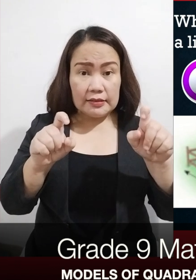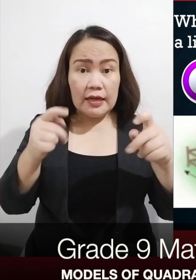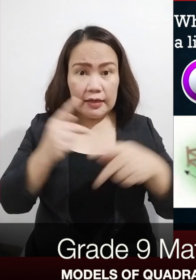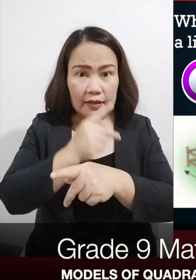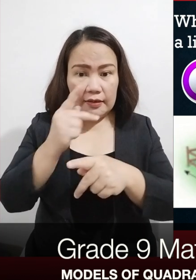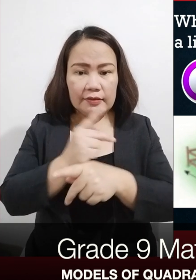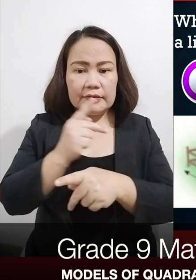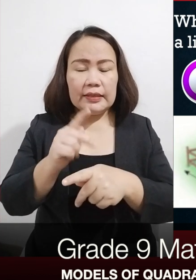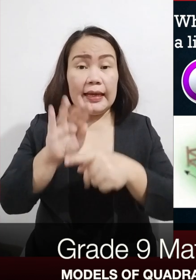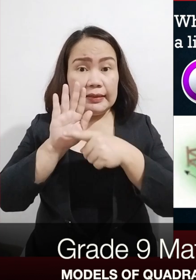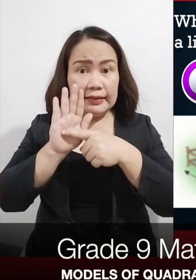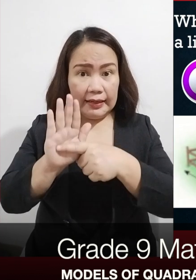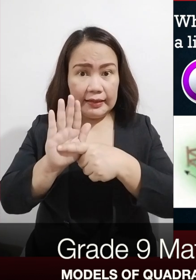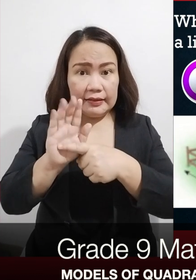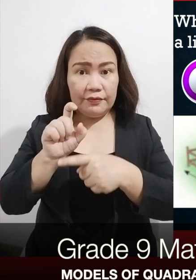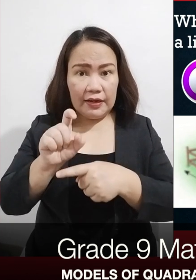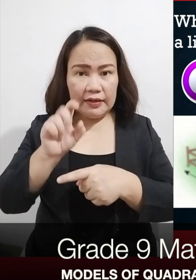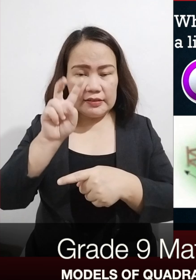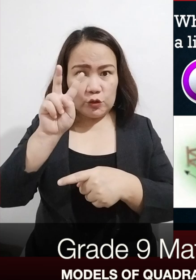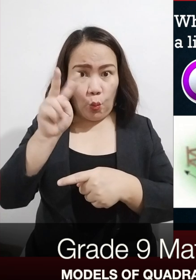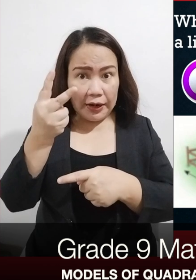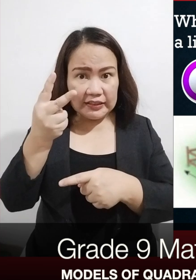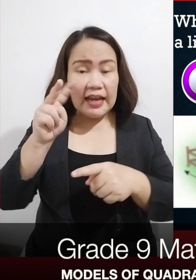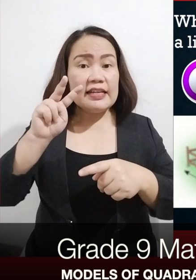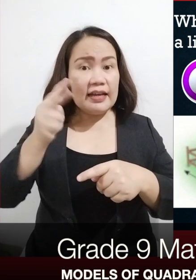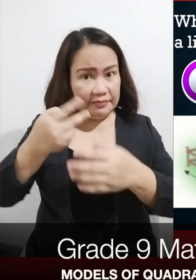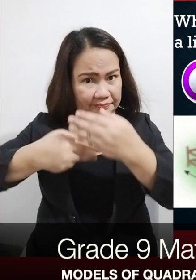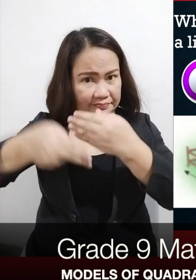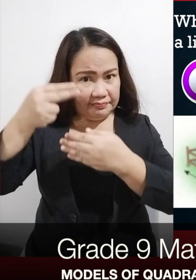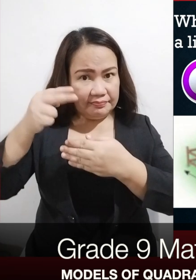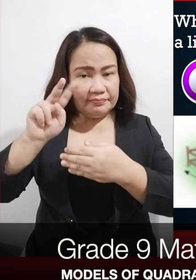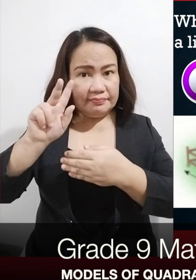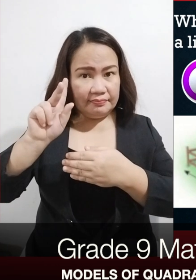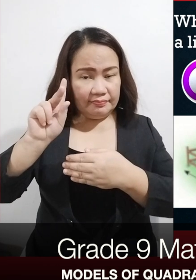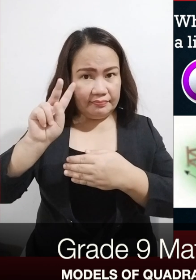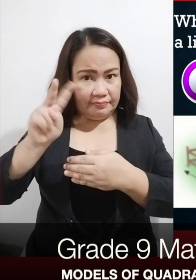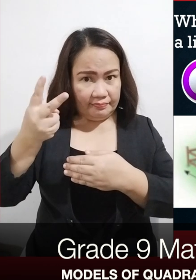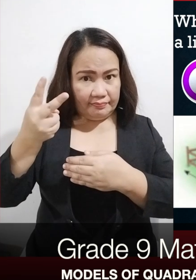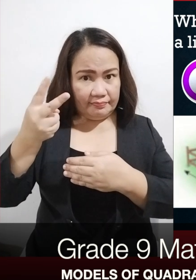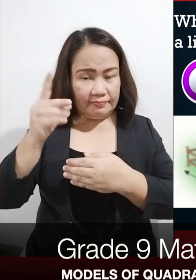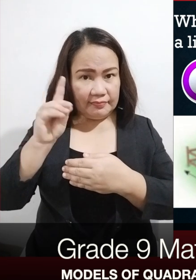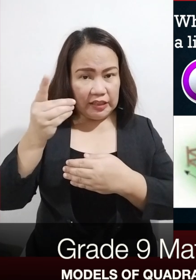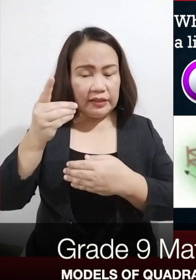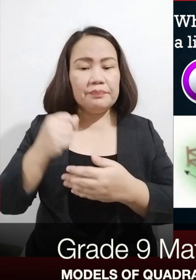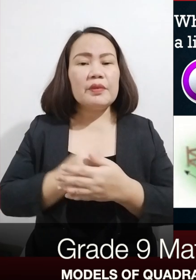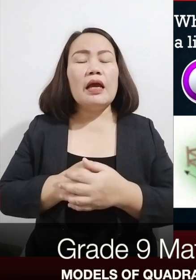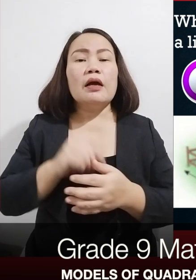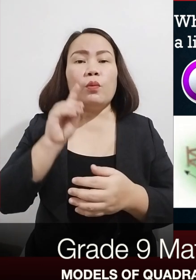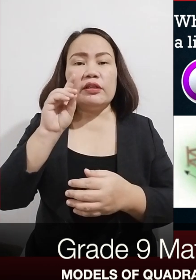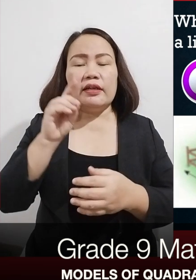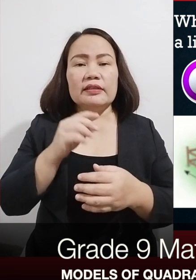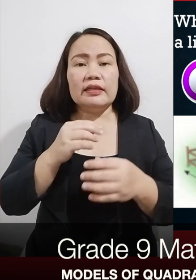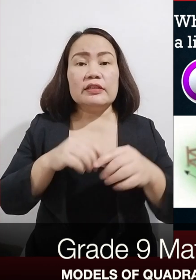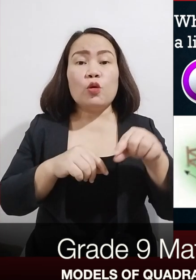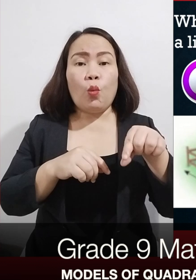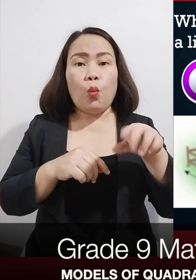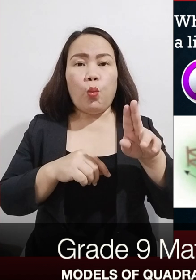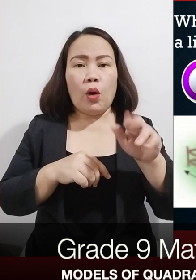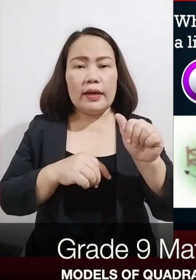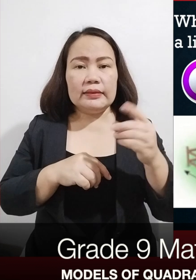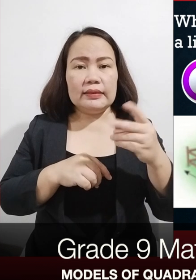will have negative x squared here. So, therefore, the highest degree is 2. So, this is a